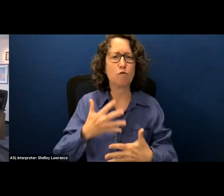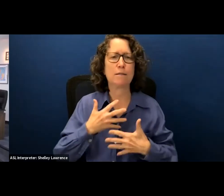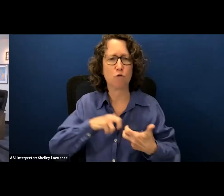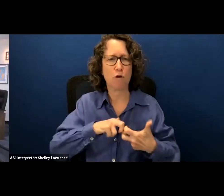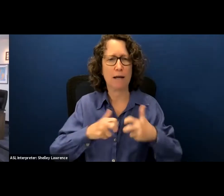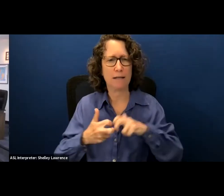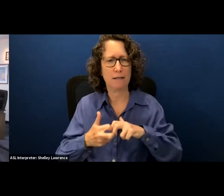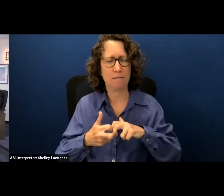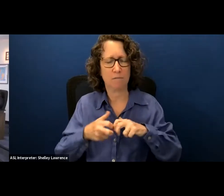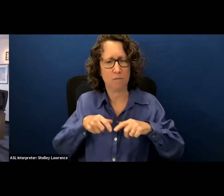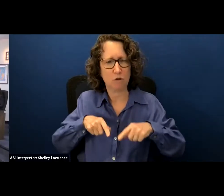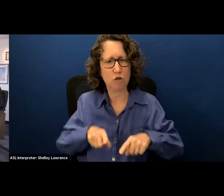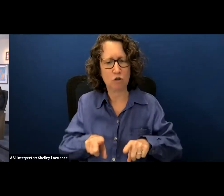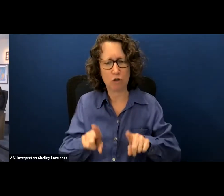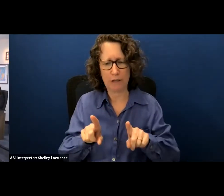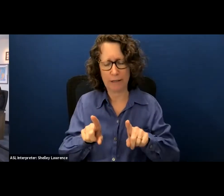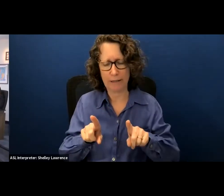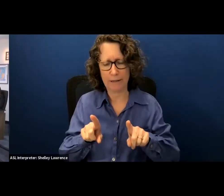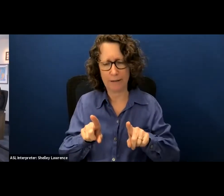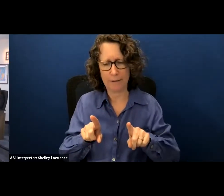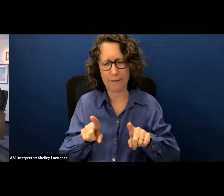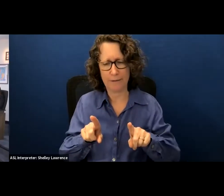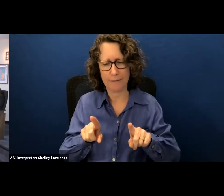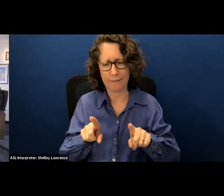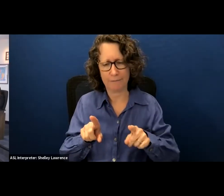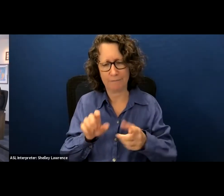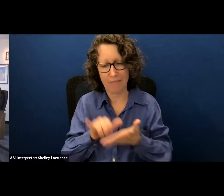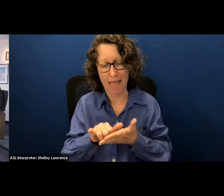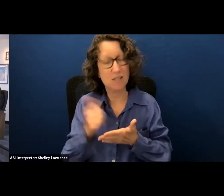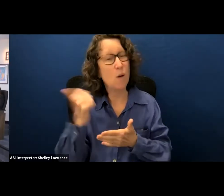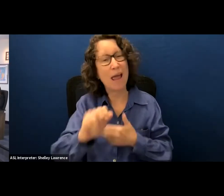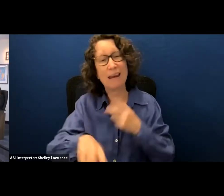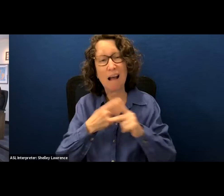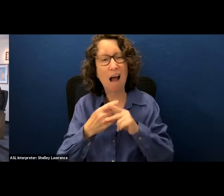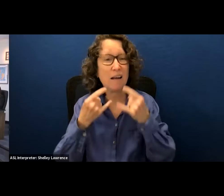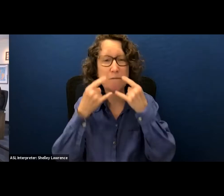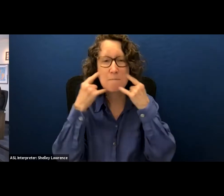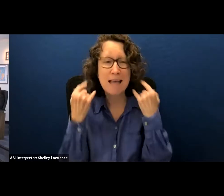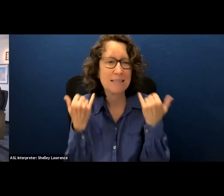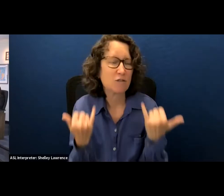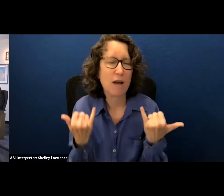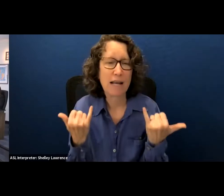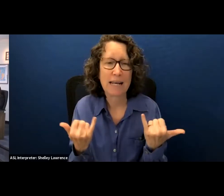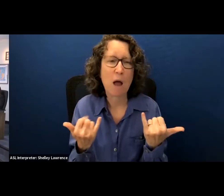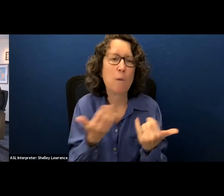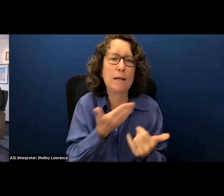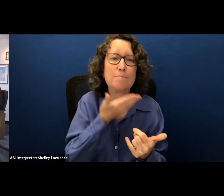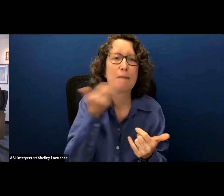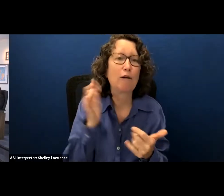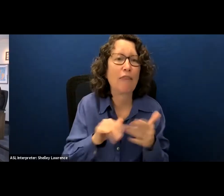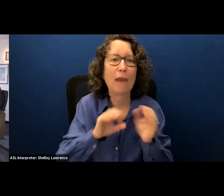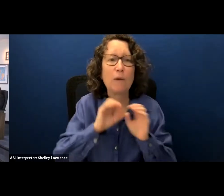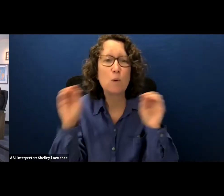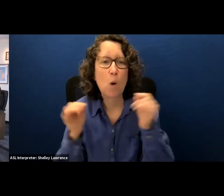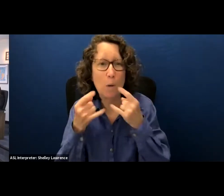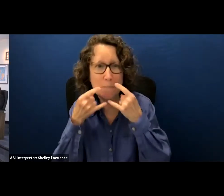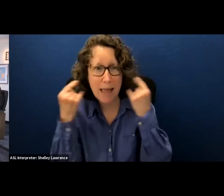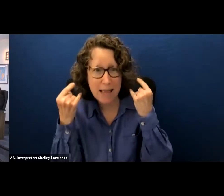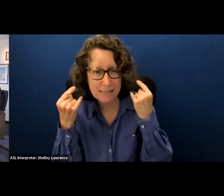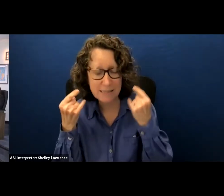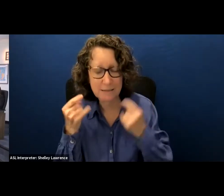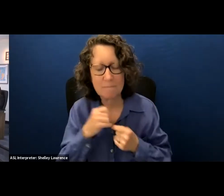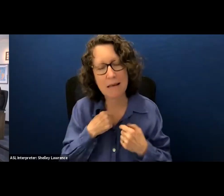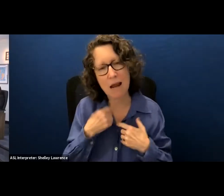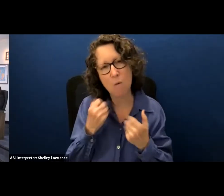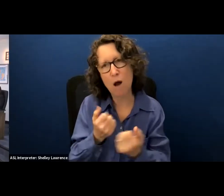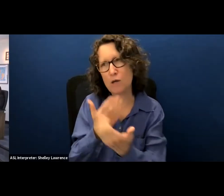illness during. So any type of mask right now is effective, and I think I